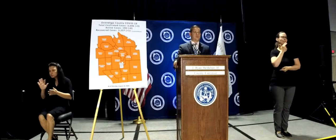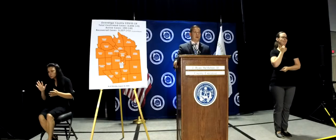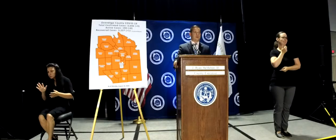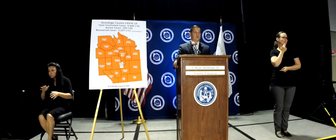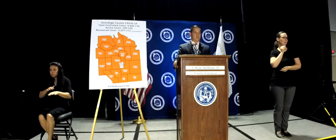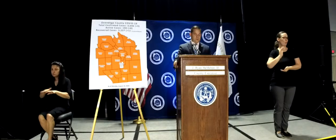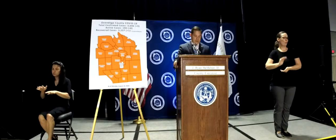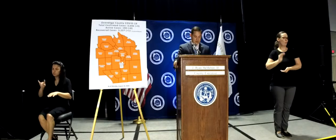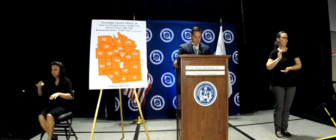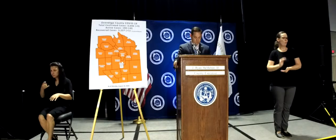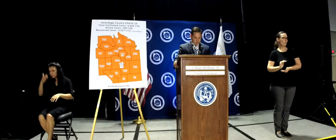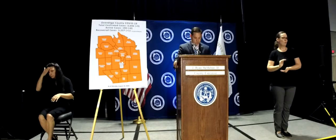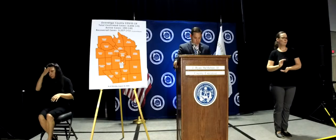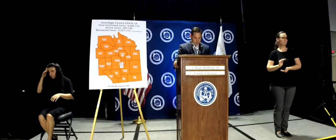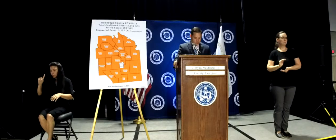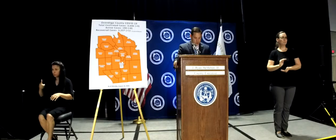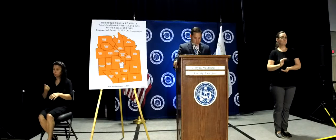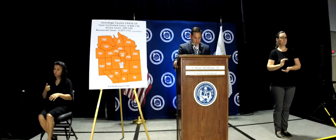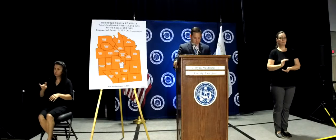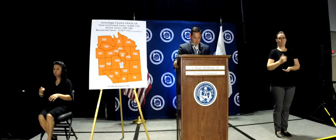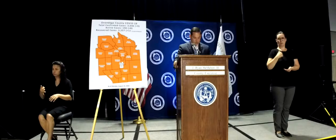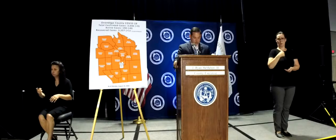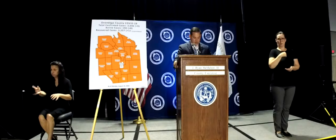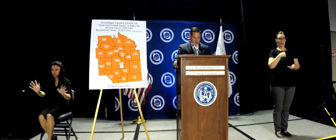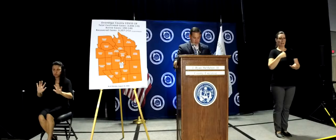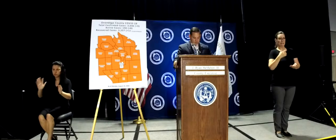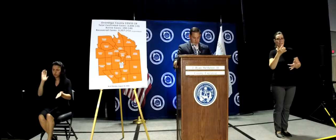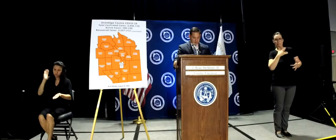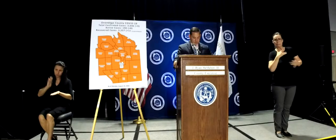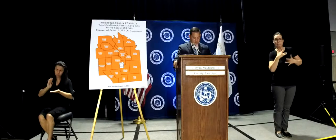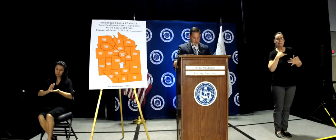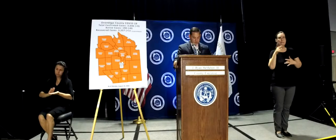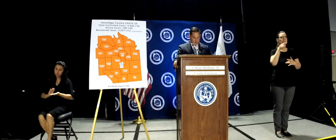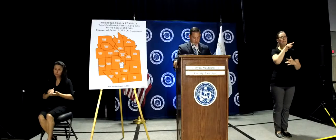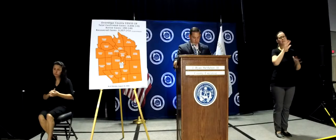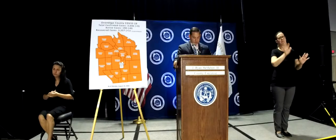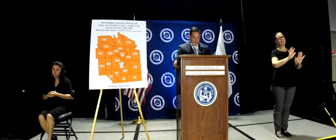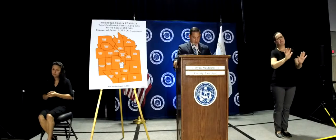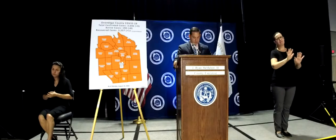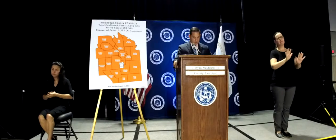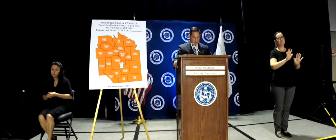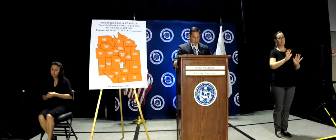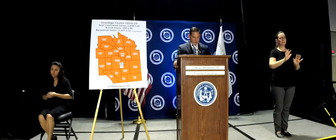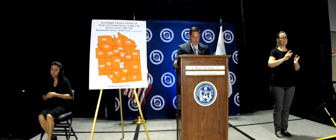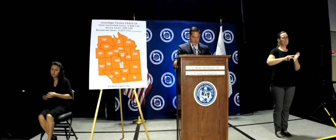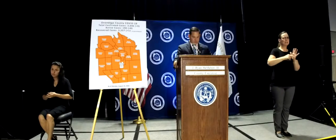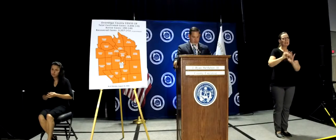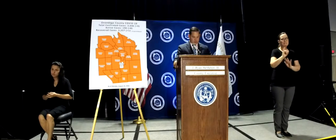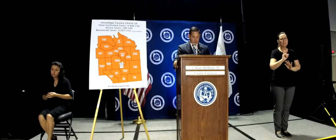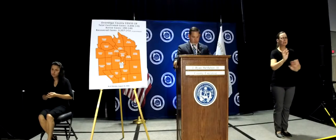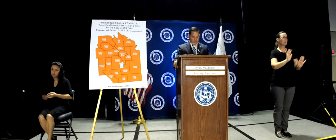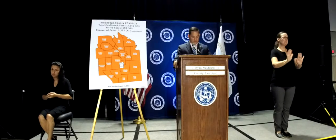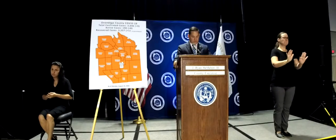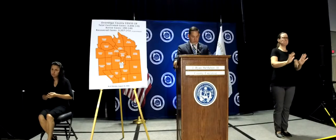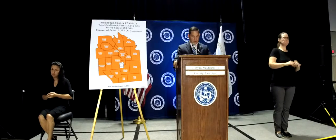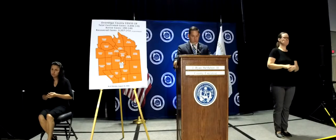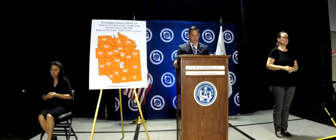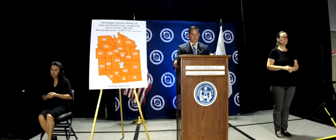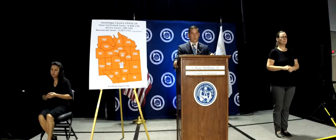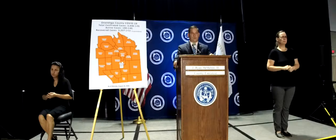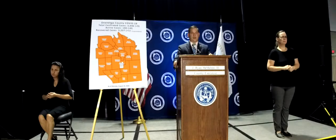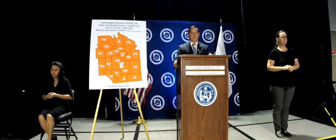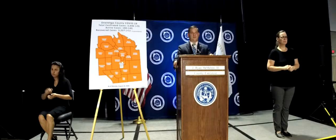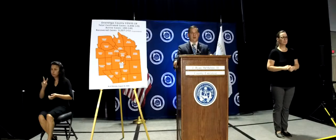live with this virus in real time. Looking at some of the cases over the period of time here, 2,093 have been